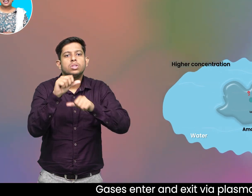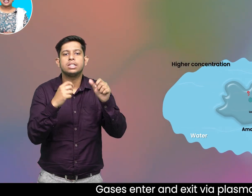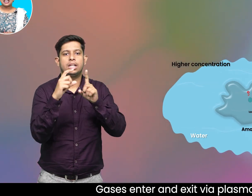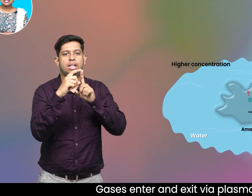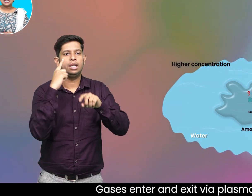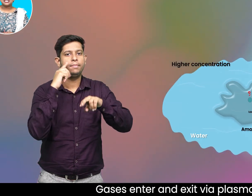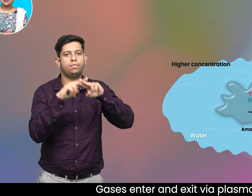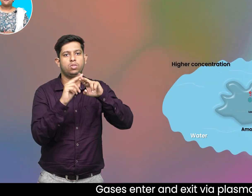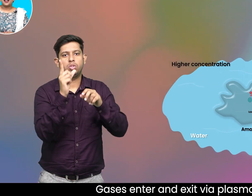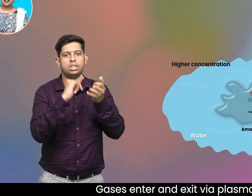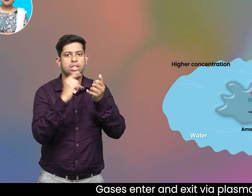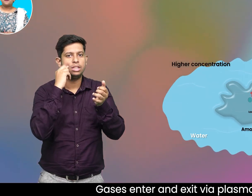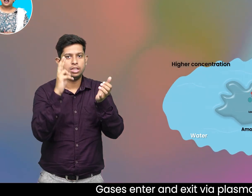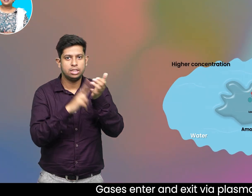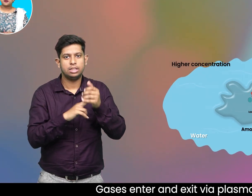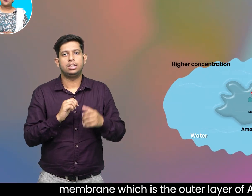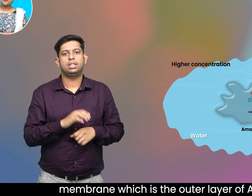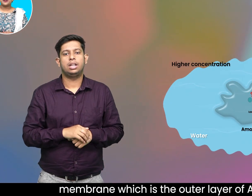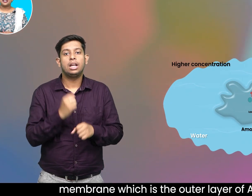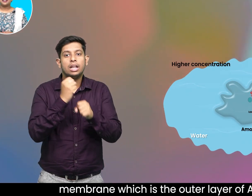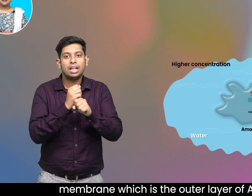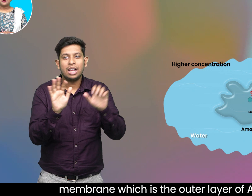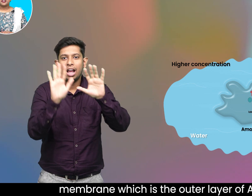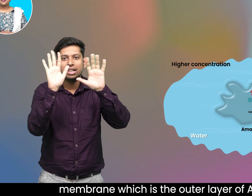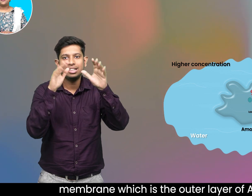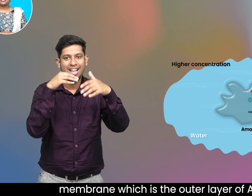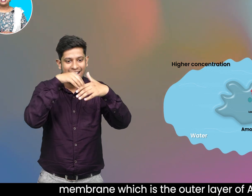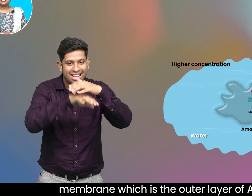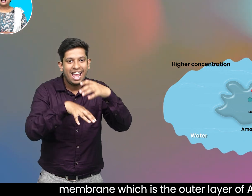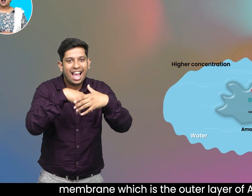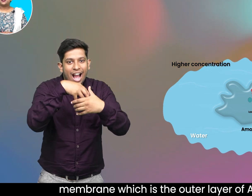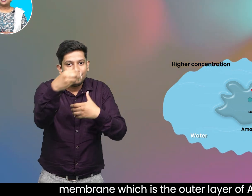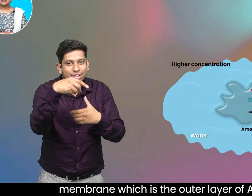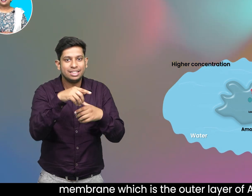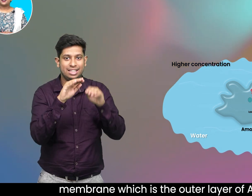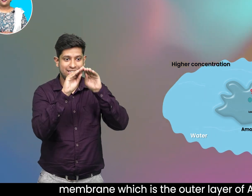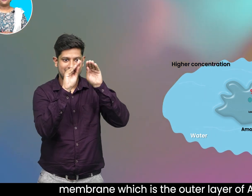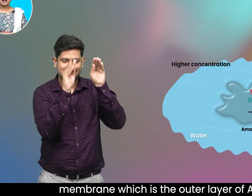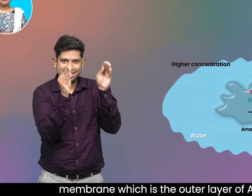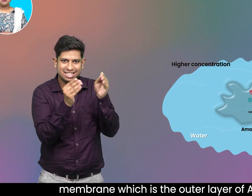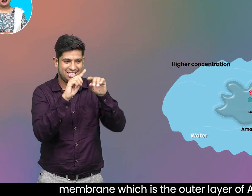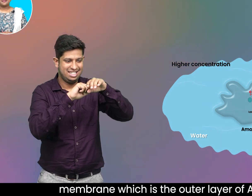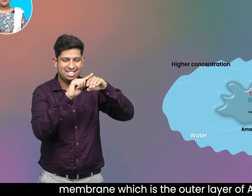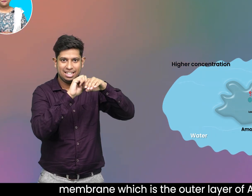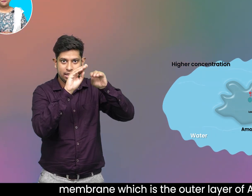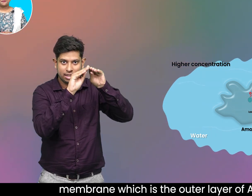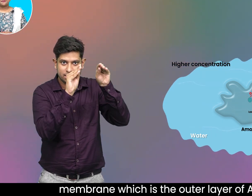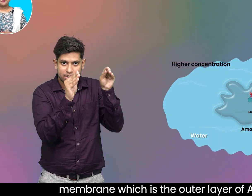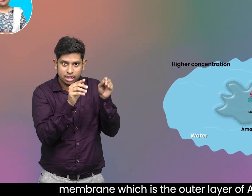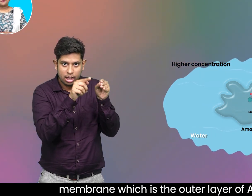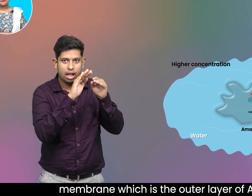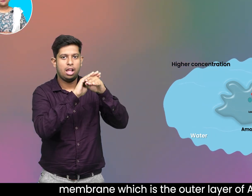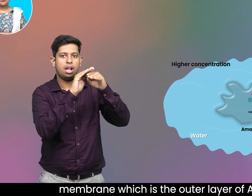enter and exit via plasma membrane, which is the outer layer of amoeba.